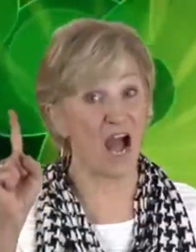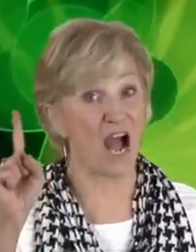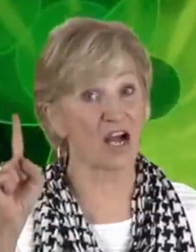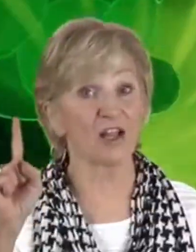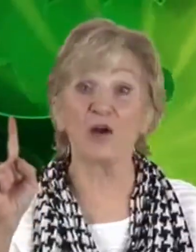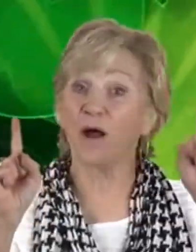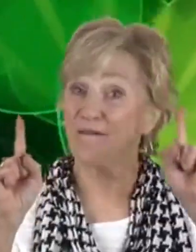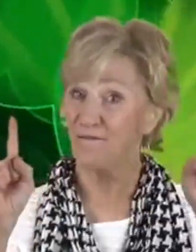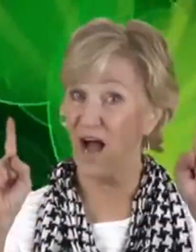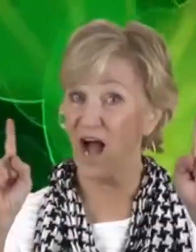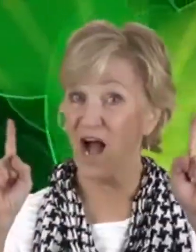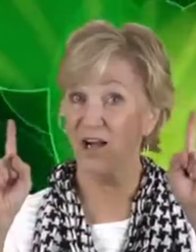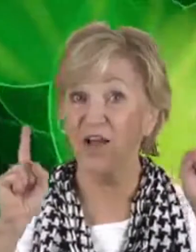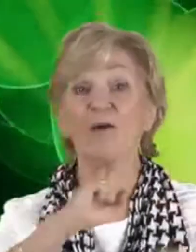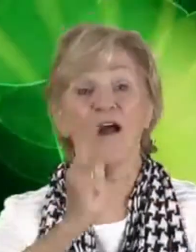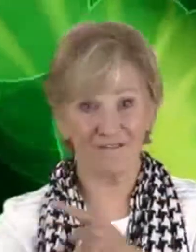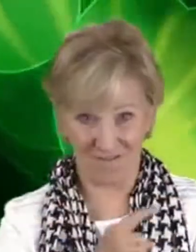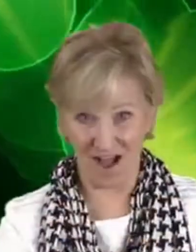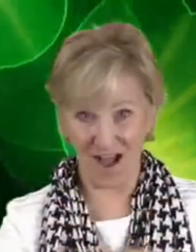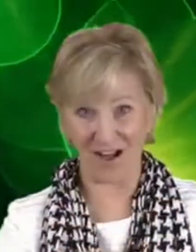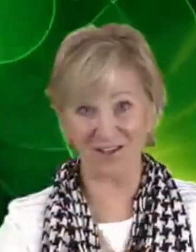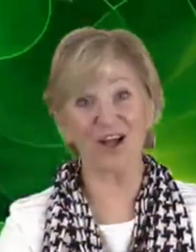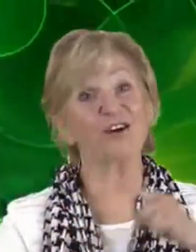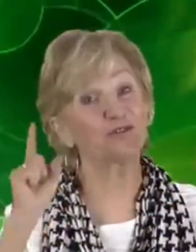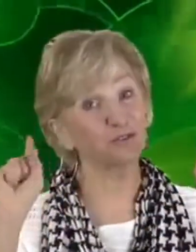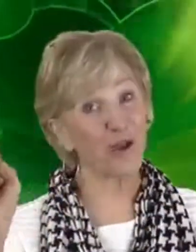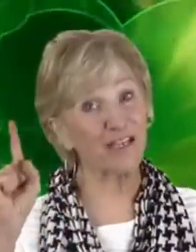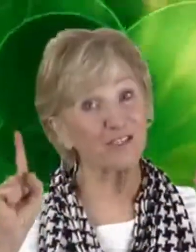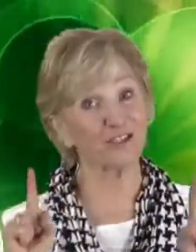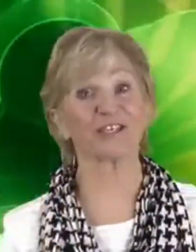Follow, follow, follow directions.